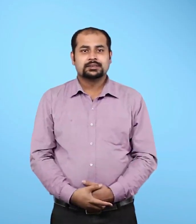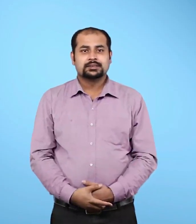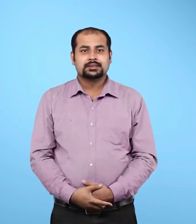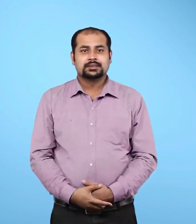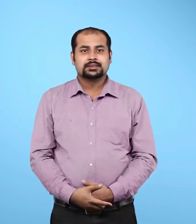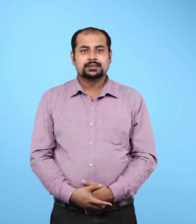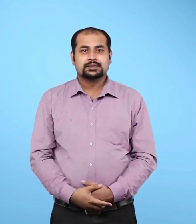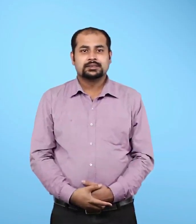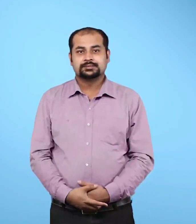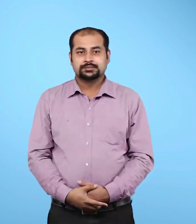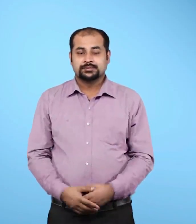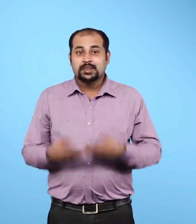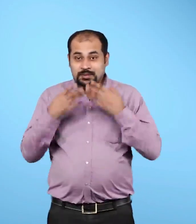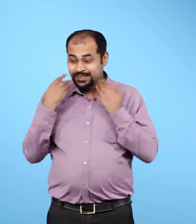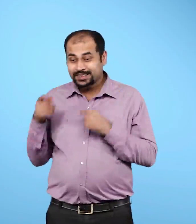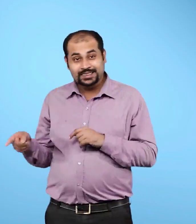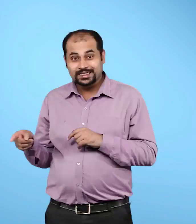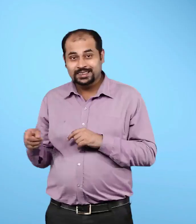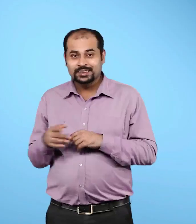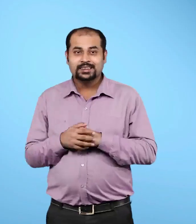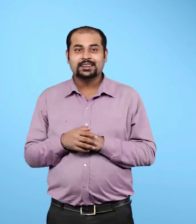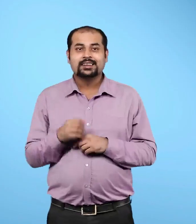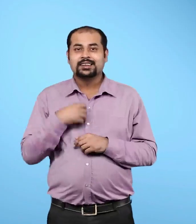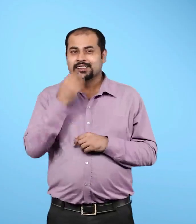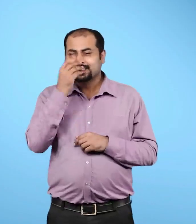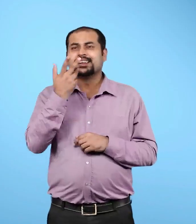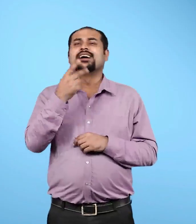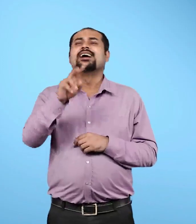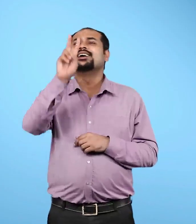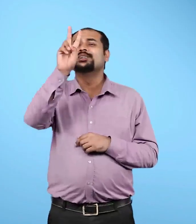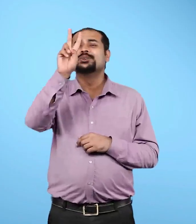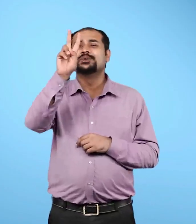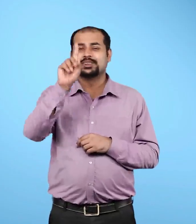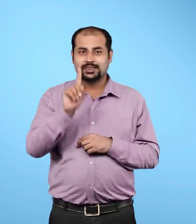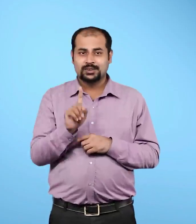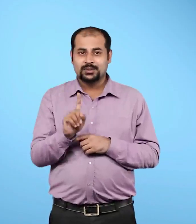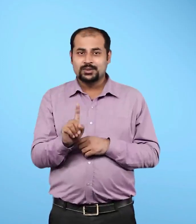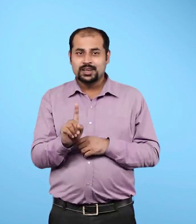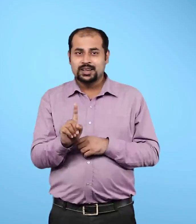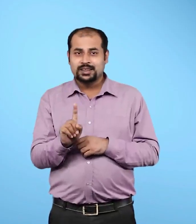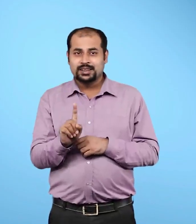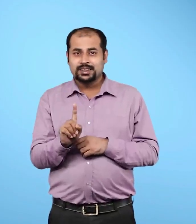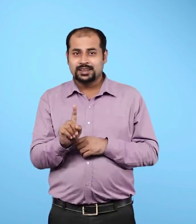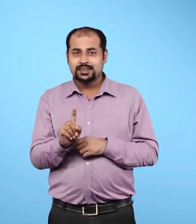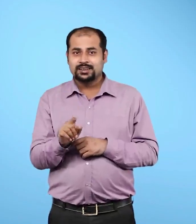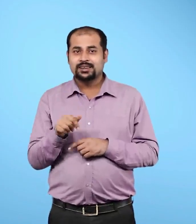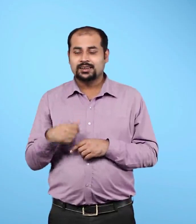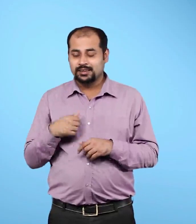off." Cat 1 is writing in the necklace box of the table and is saying, "I